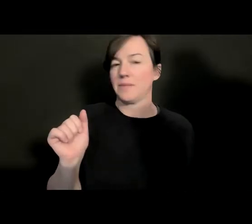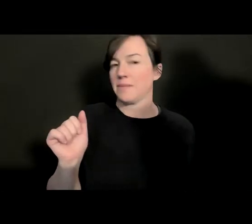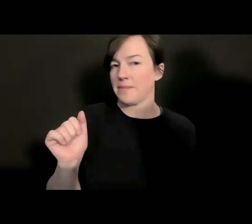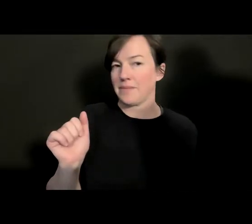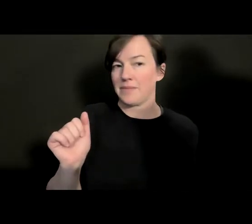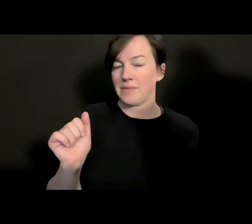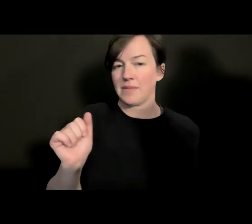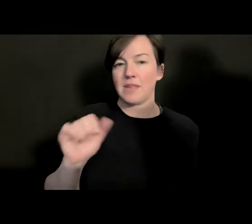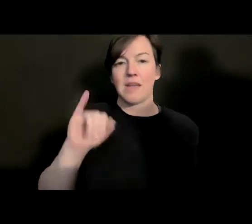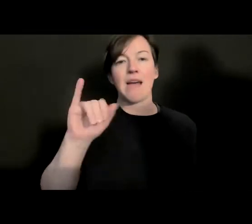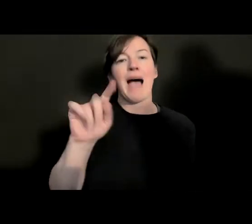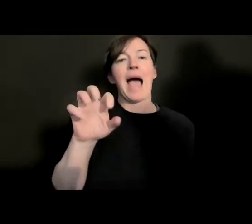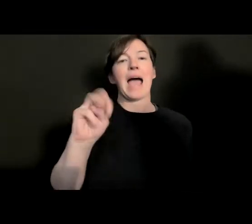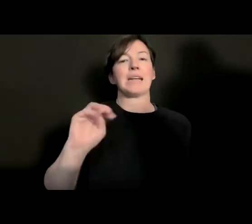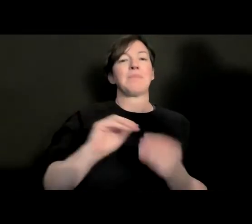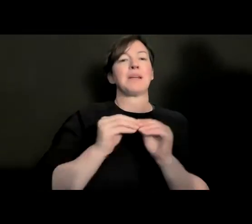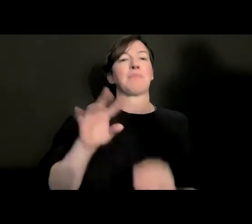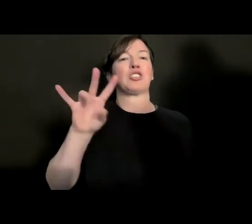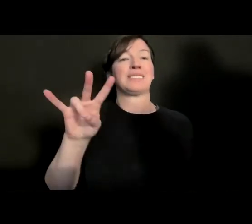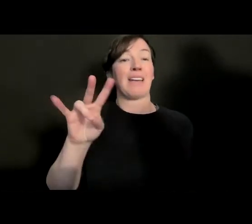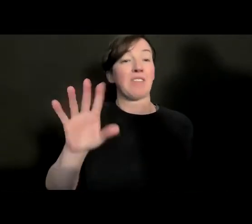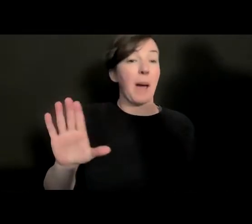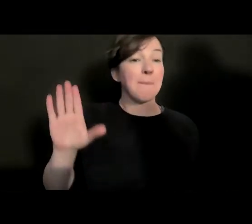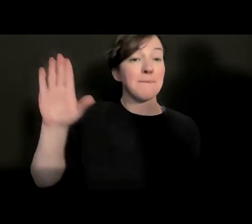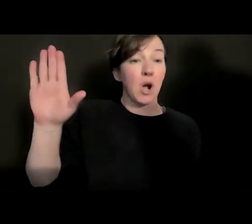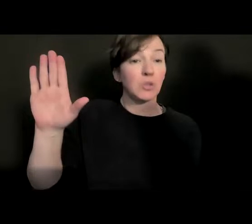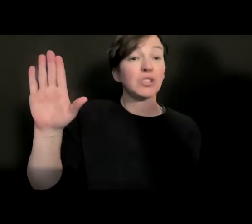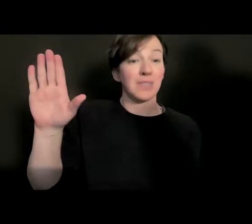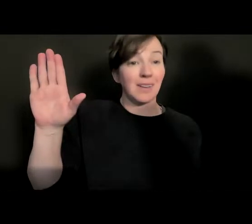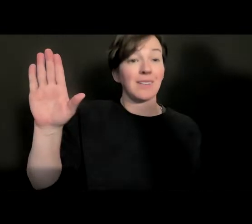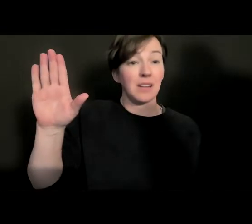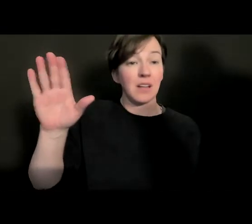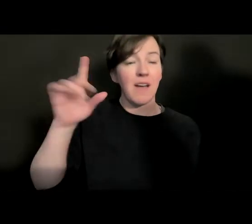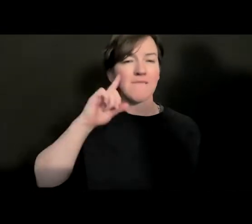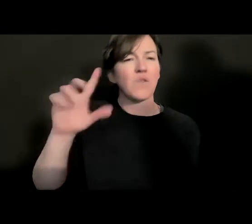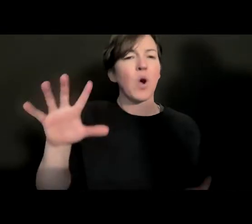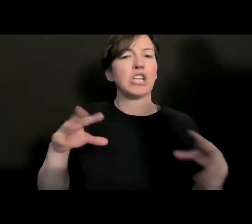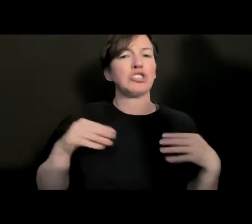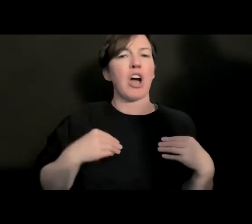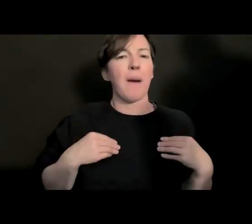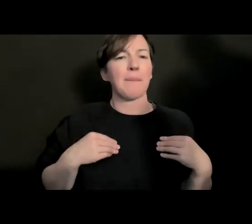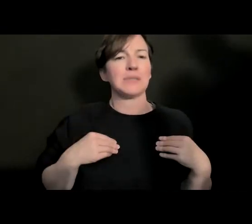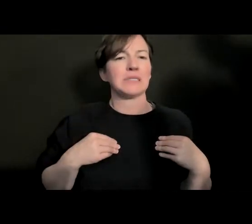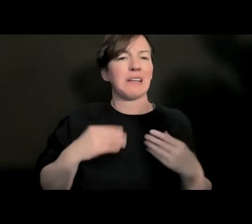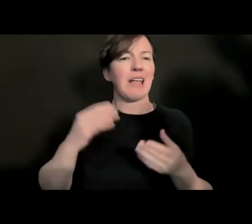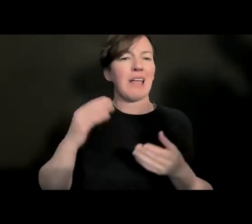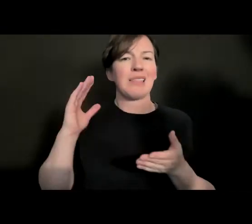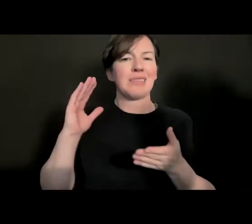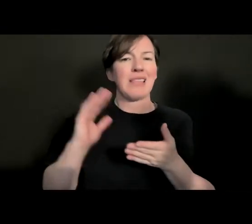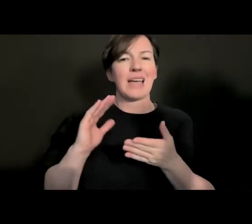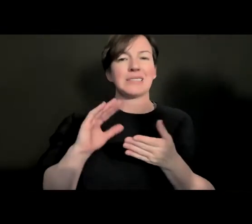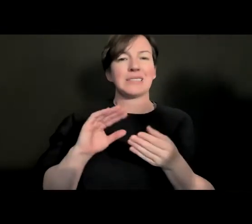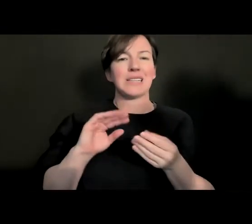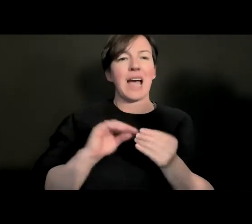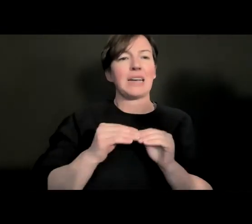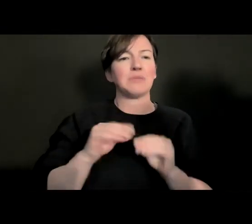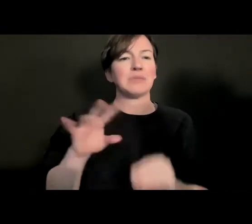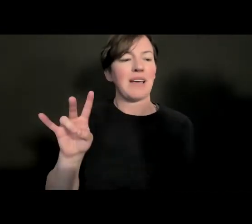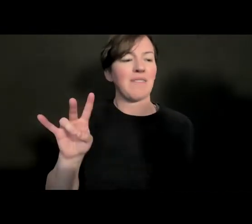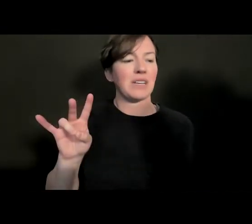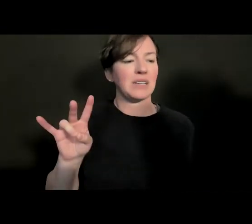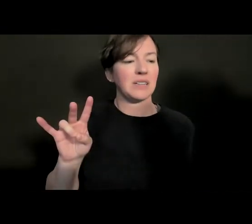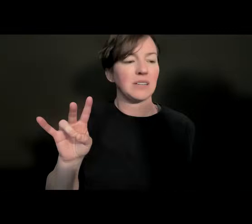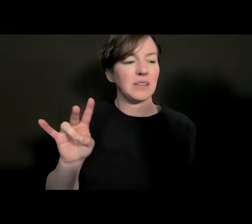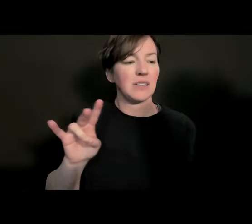Item 7. Okay, is there a motion to adopt it, less item 7? I move